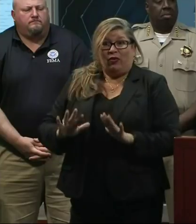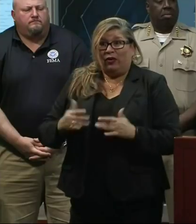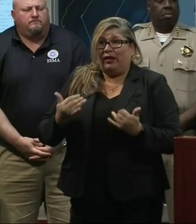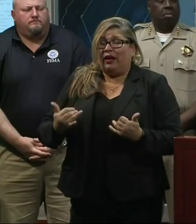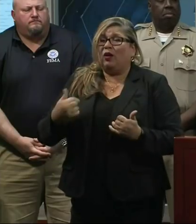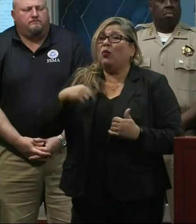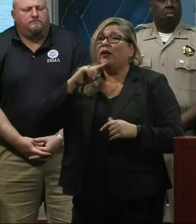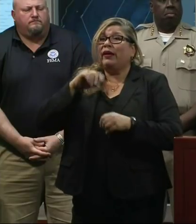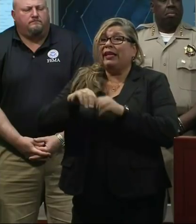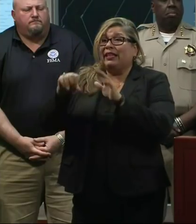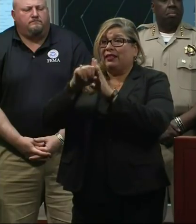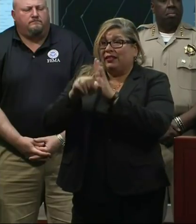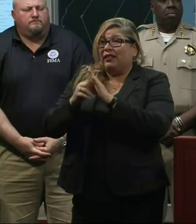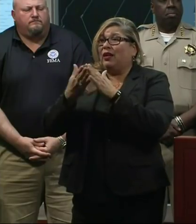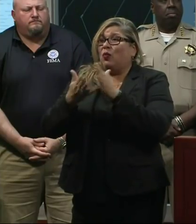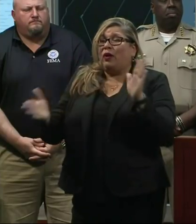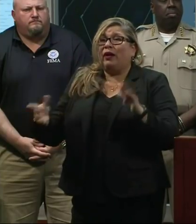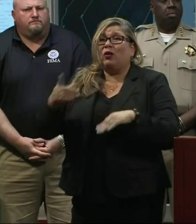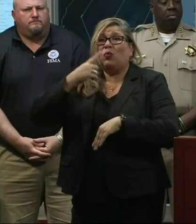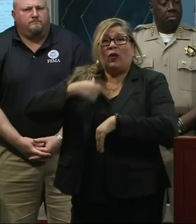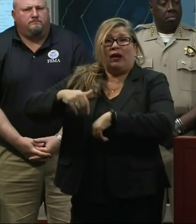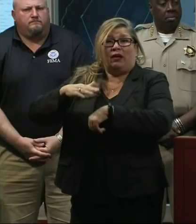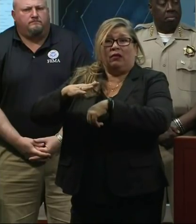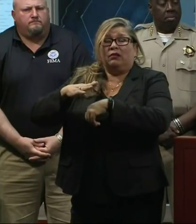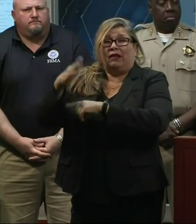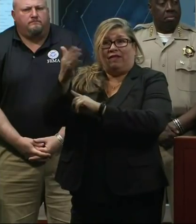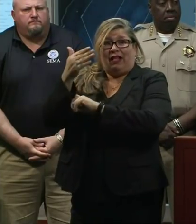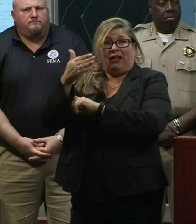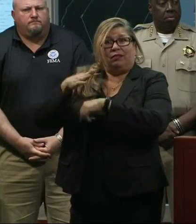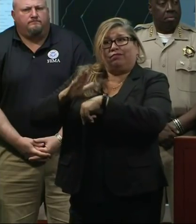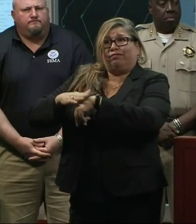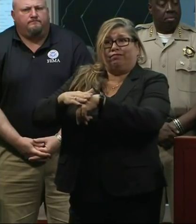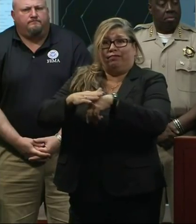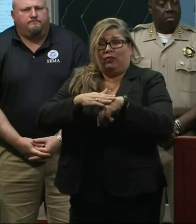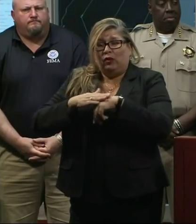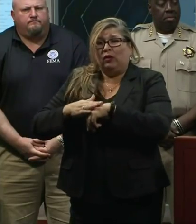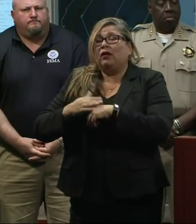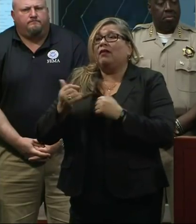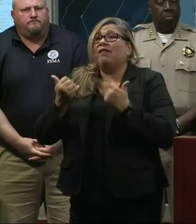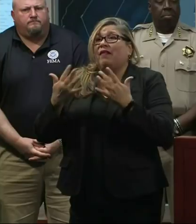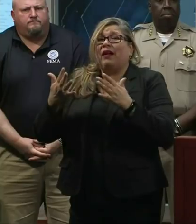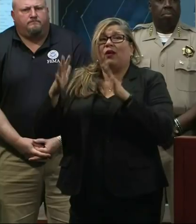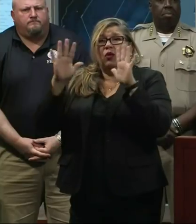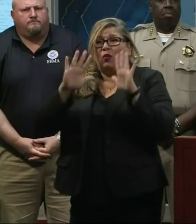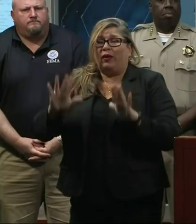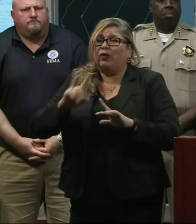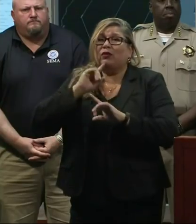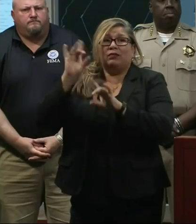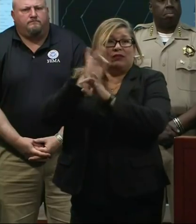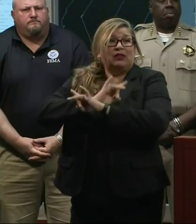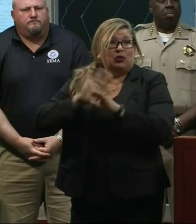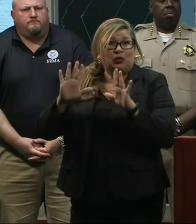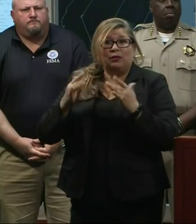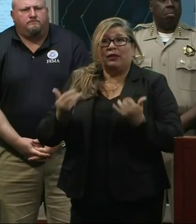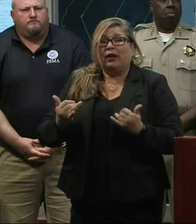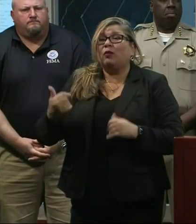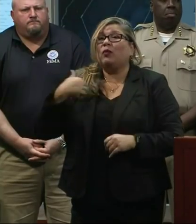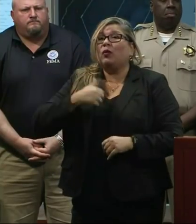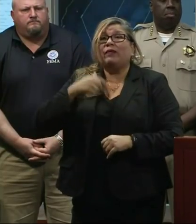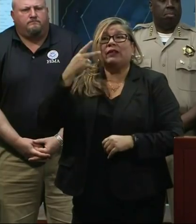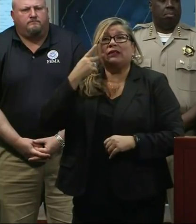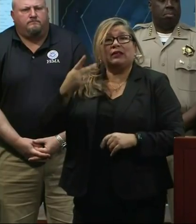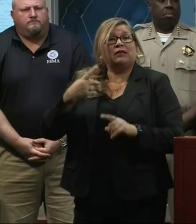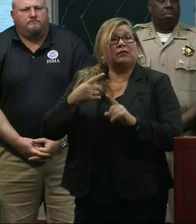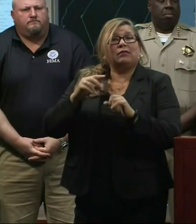in a statewide red flag weather warning. Fire weather conditions are extreme, and we are seeing it